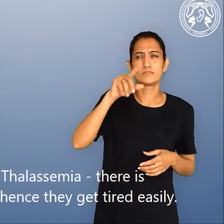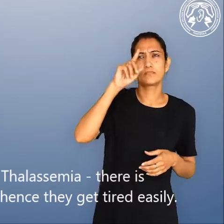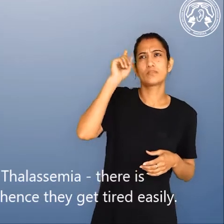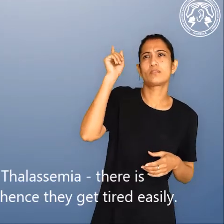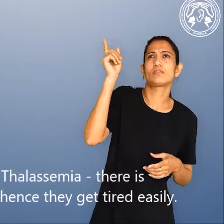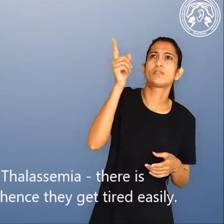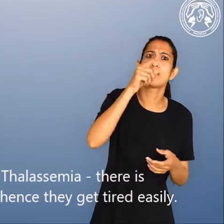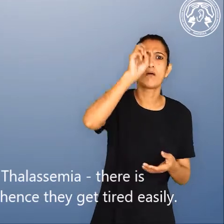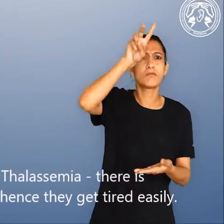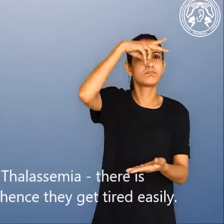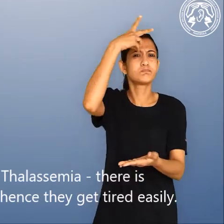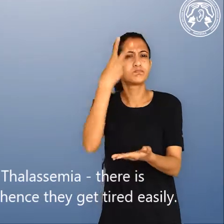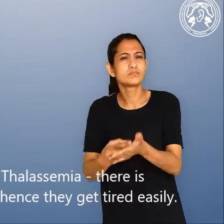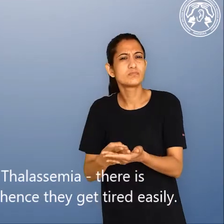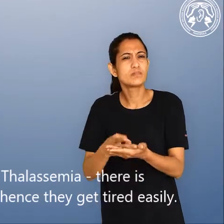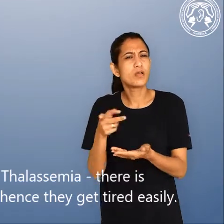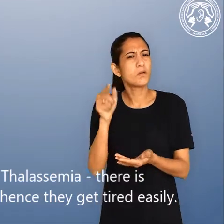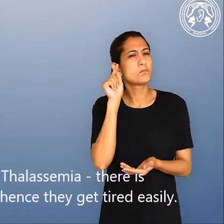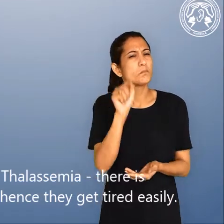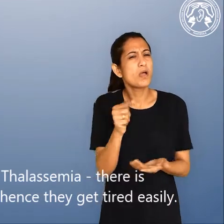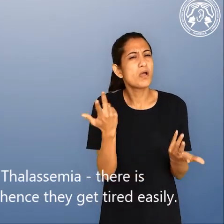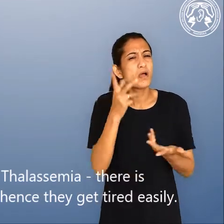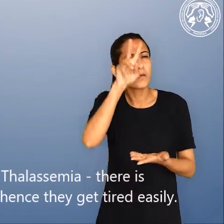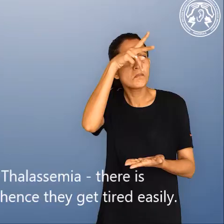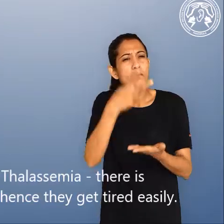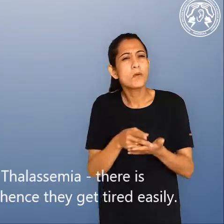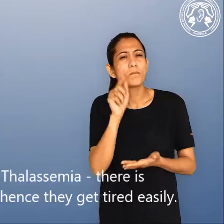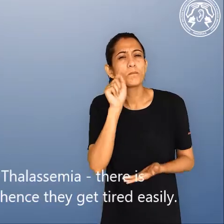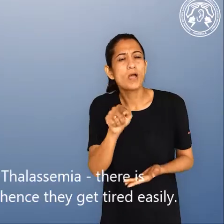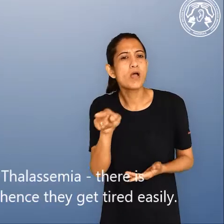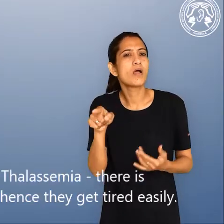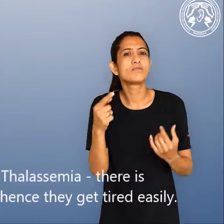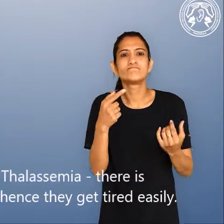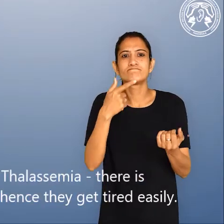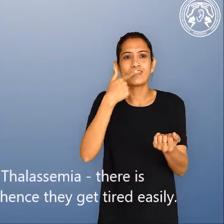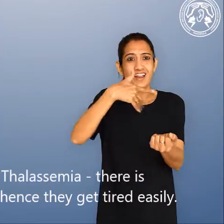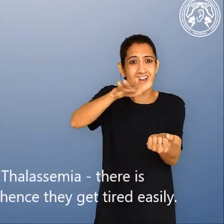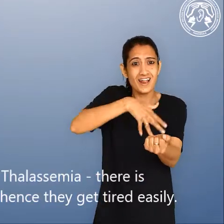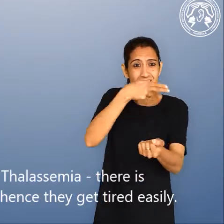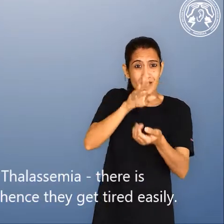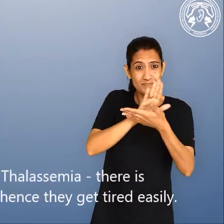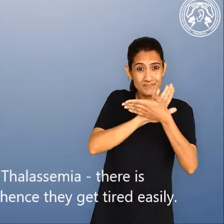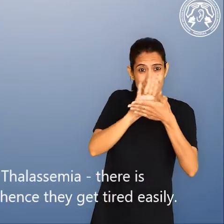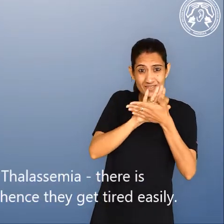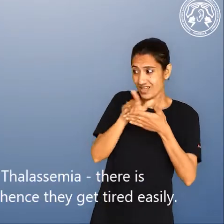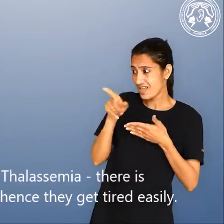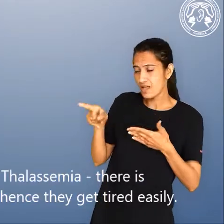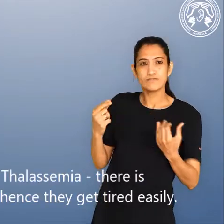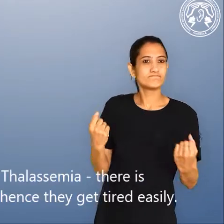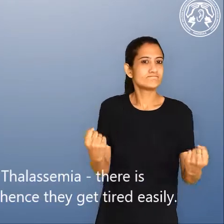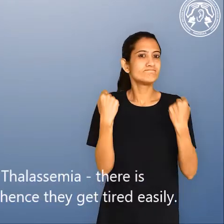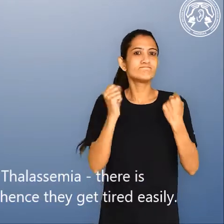But in people with thalassemia, there is less hemoglobin and hence they get tired